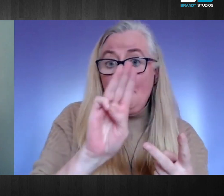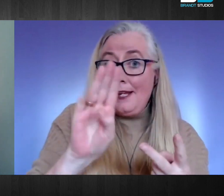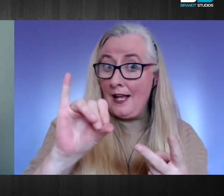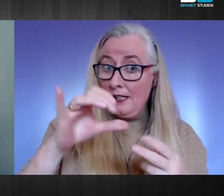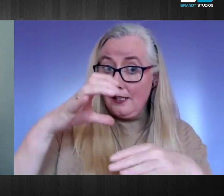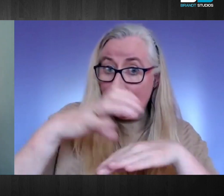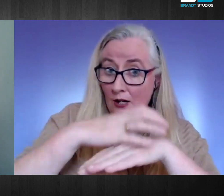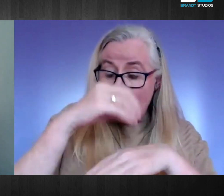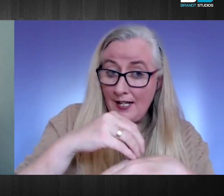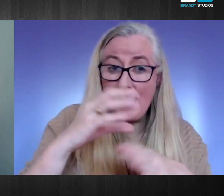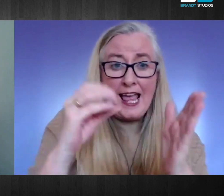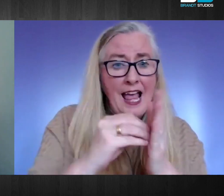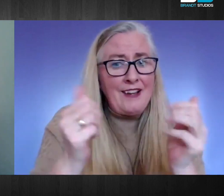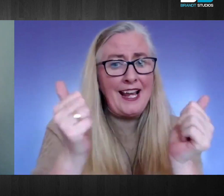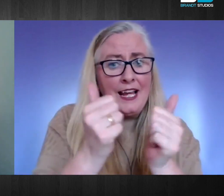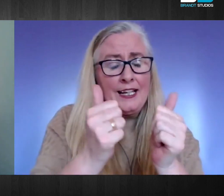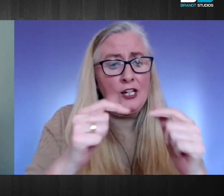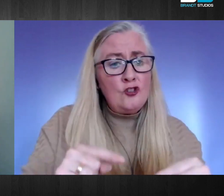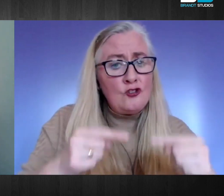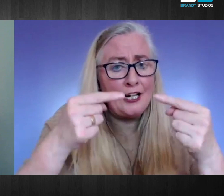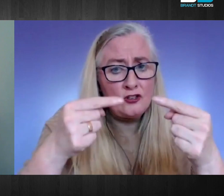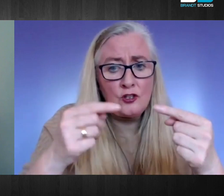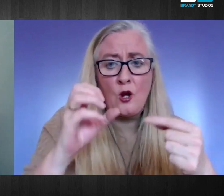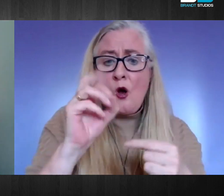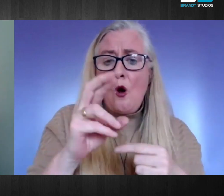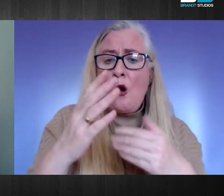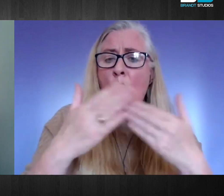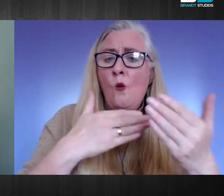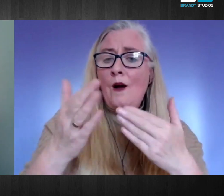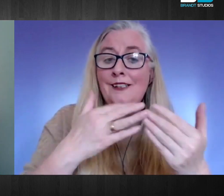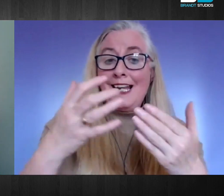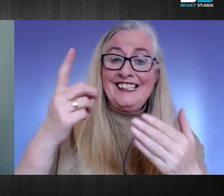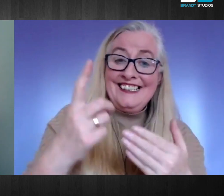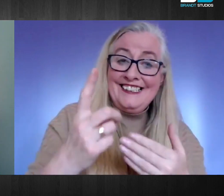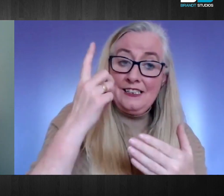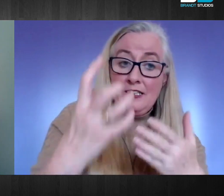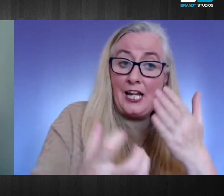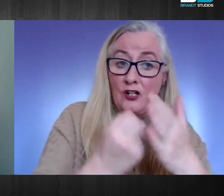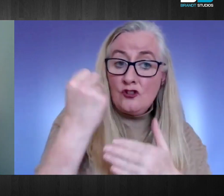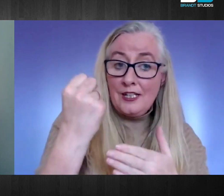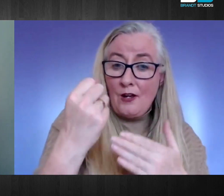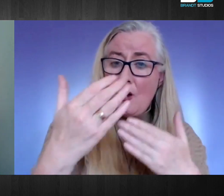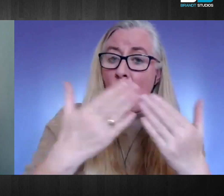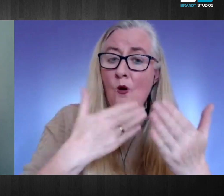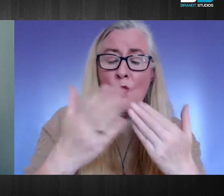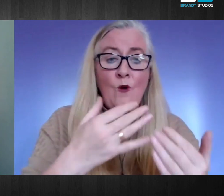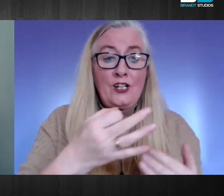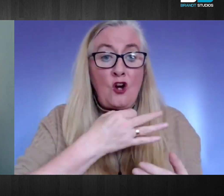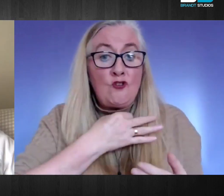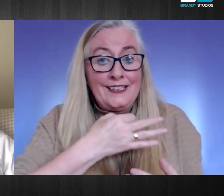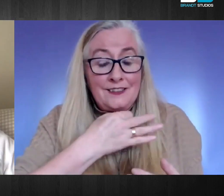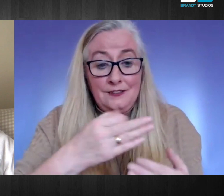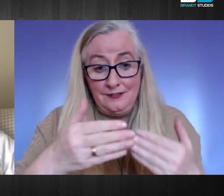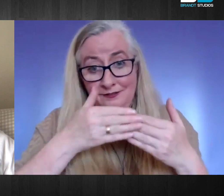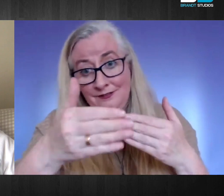particular challenges, or what were the kind of achievements, I suppose, where it has continued, and what are the risks or challenges going forward?